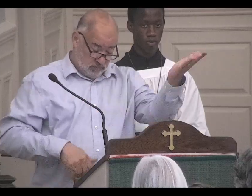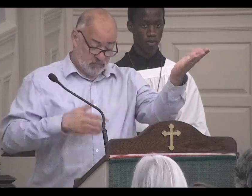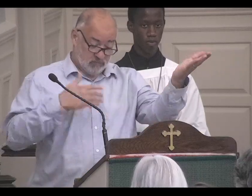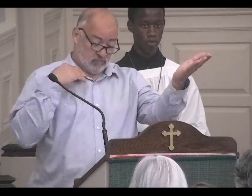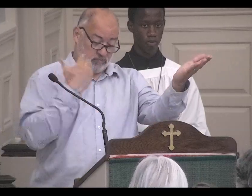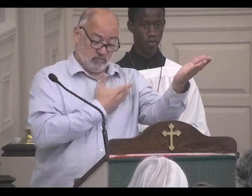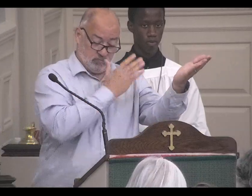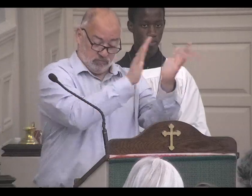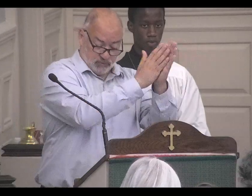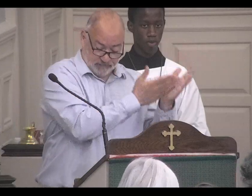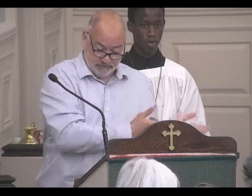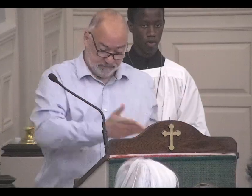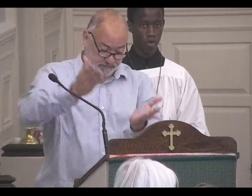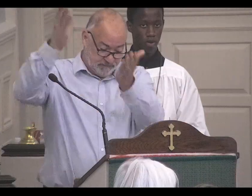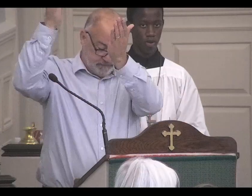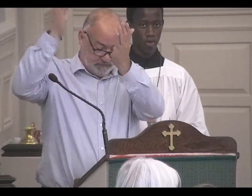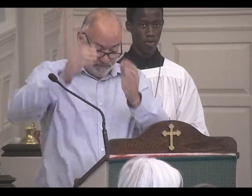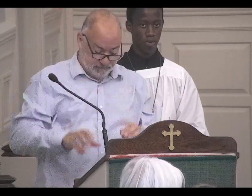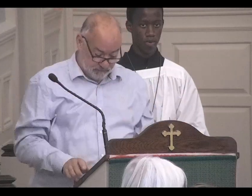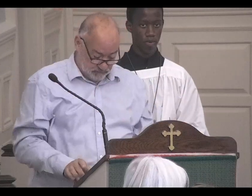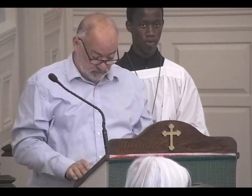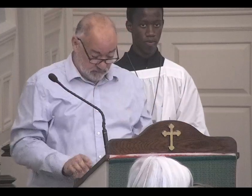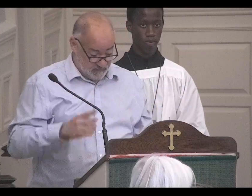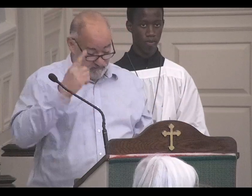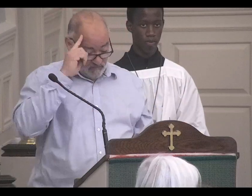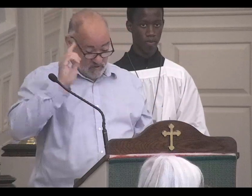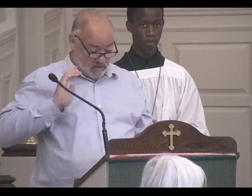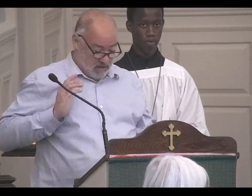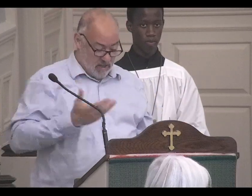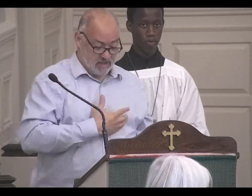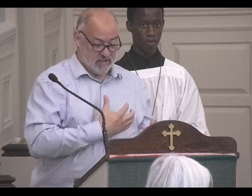Lord. Lord, hear our prayer.